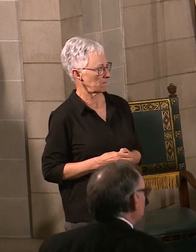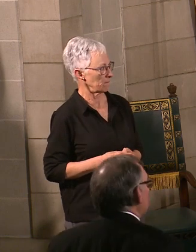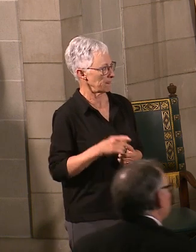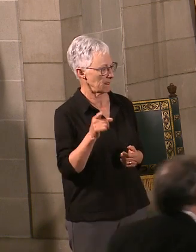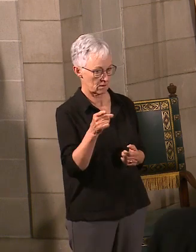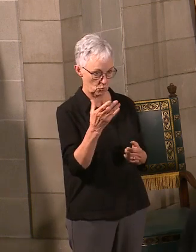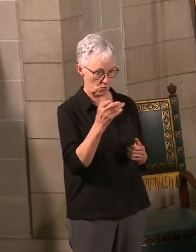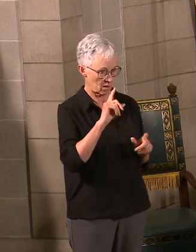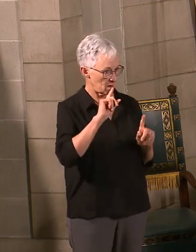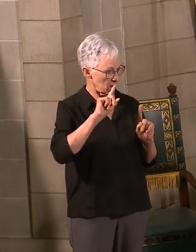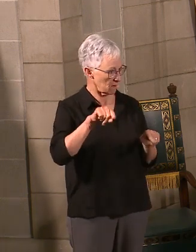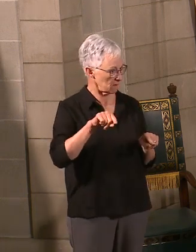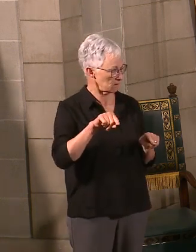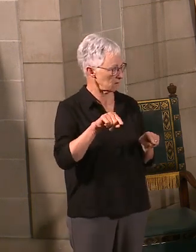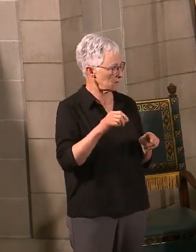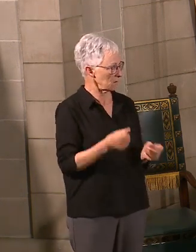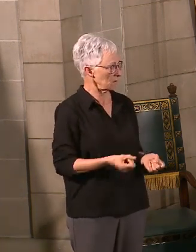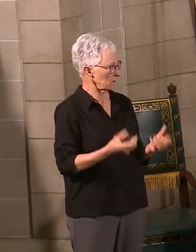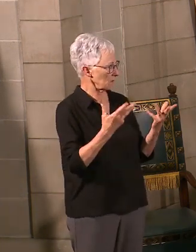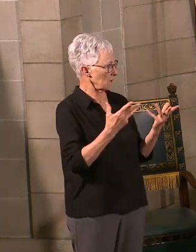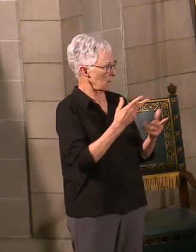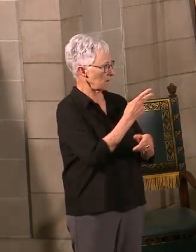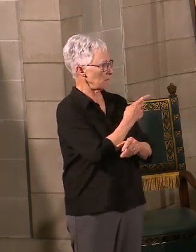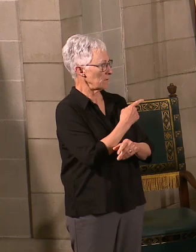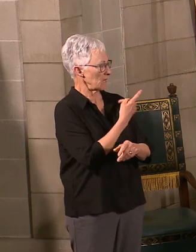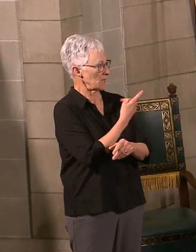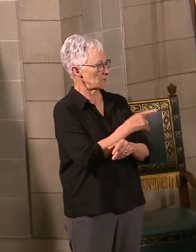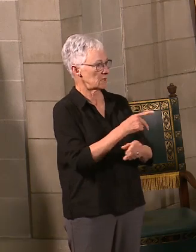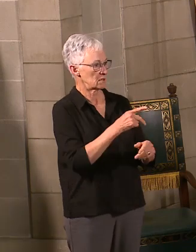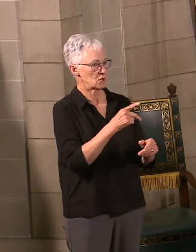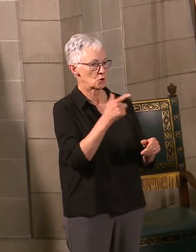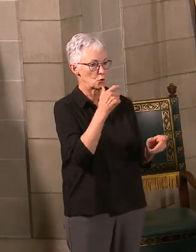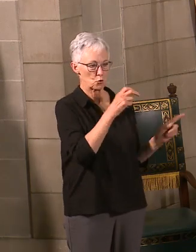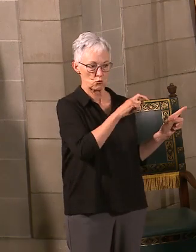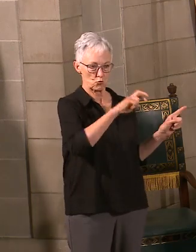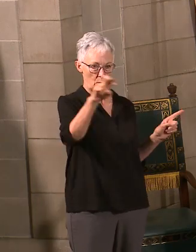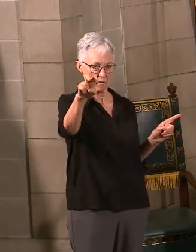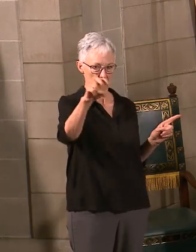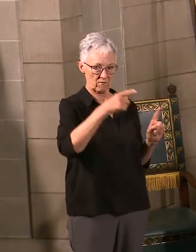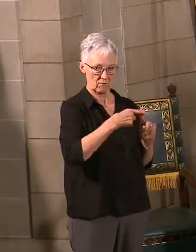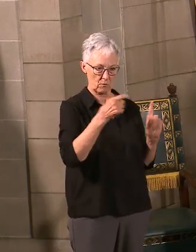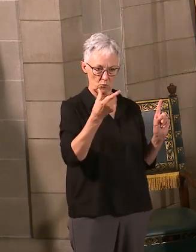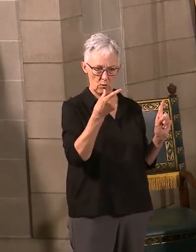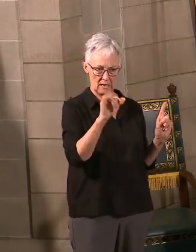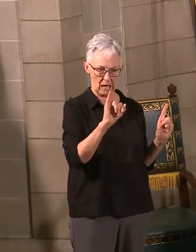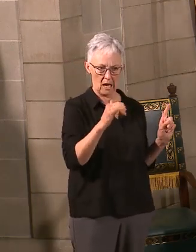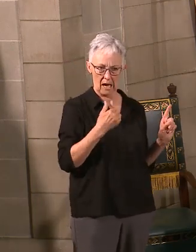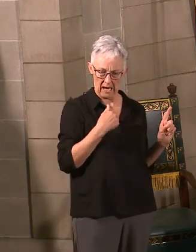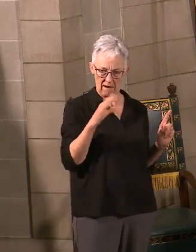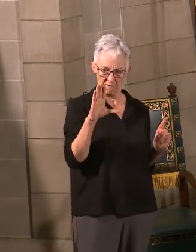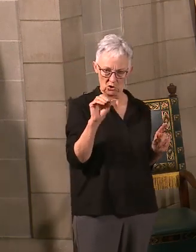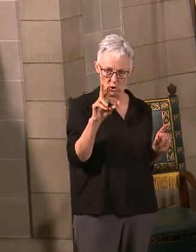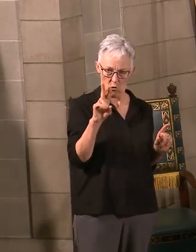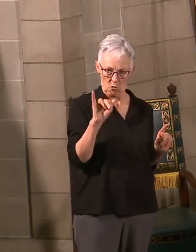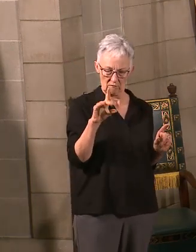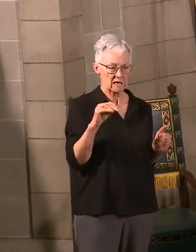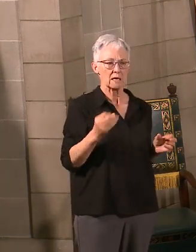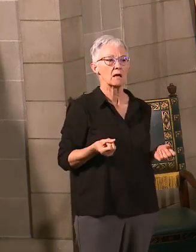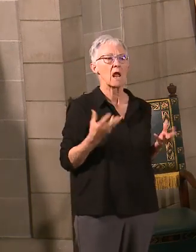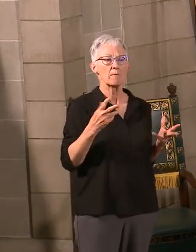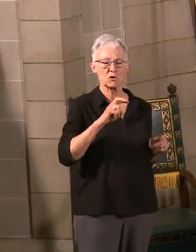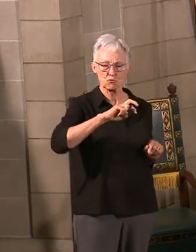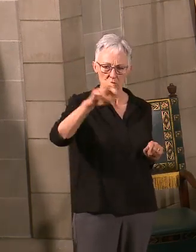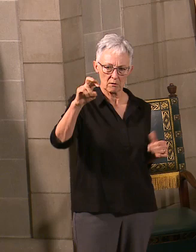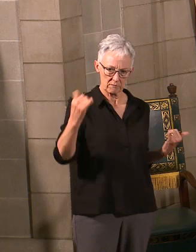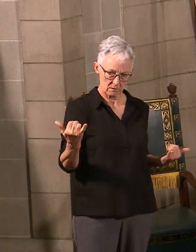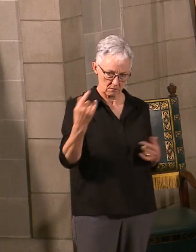you want to come up and address that question with regard to how many patients transferred with COVID, how many were transferred today, that sort of thing? So